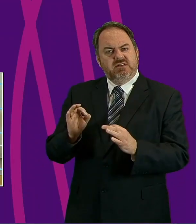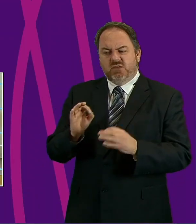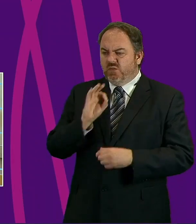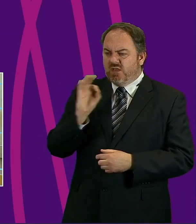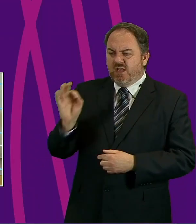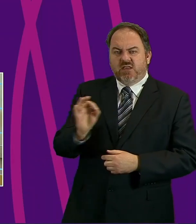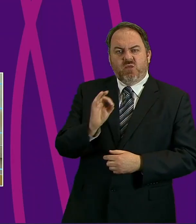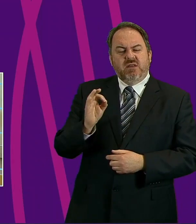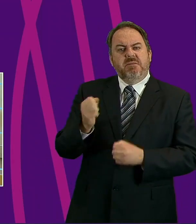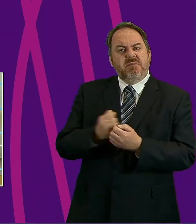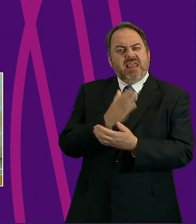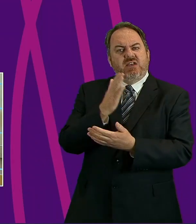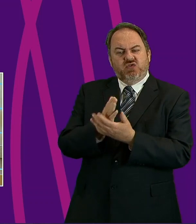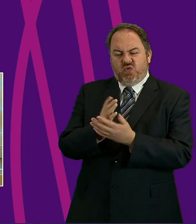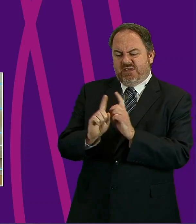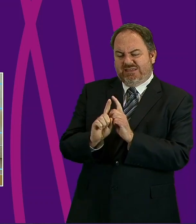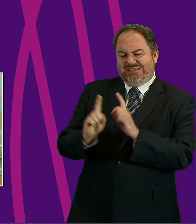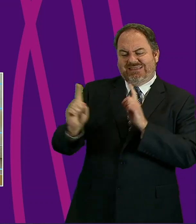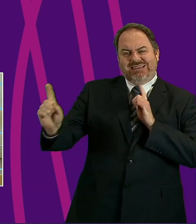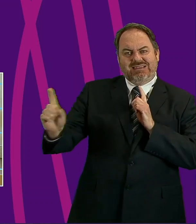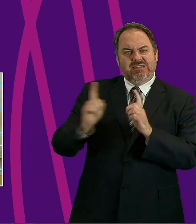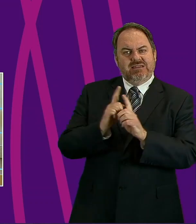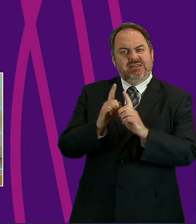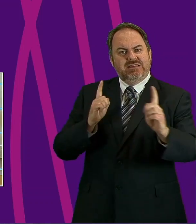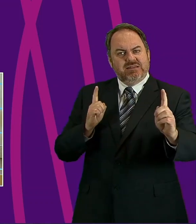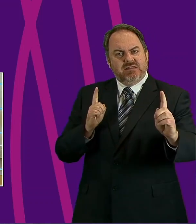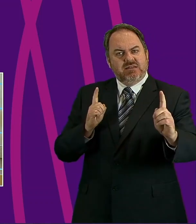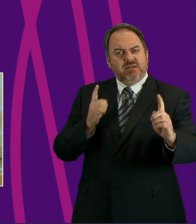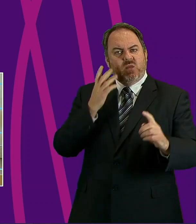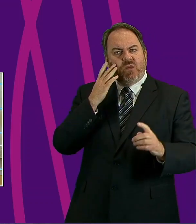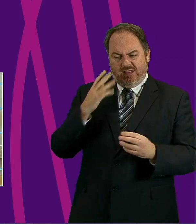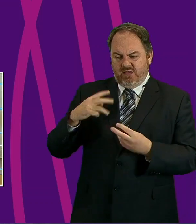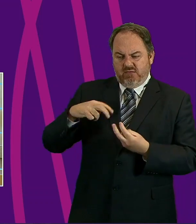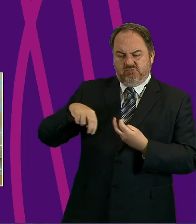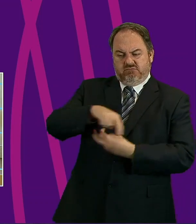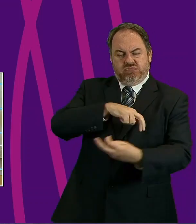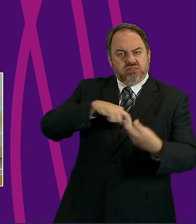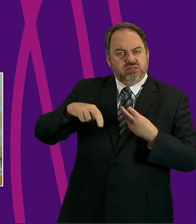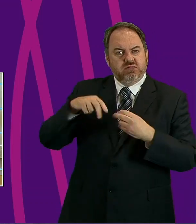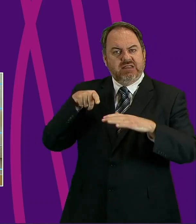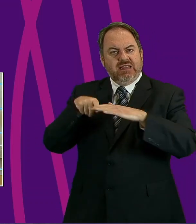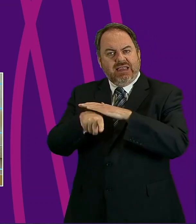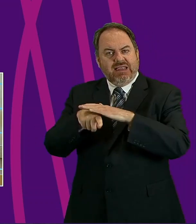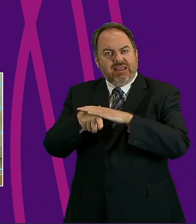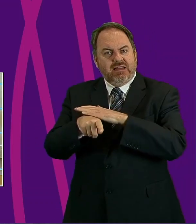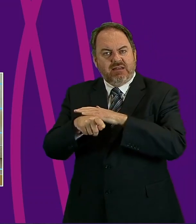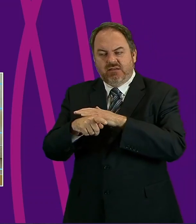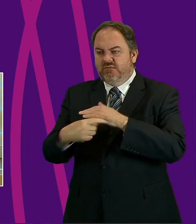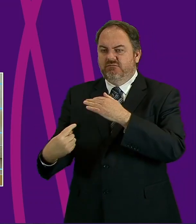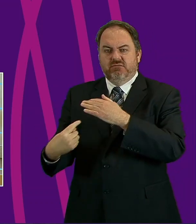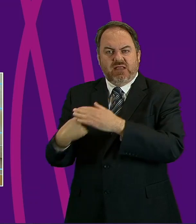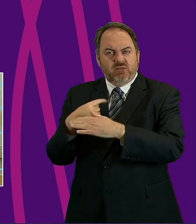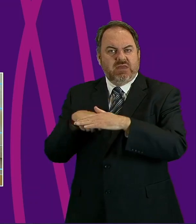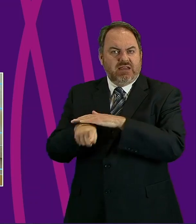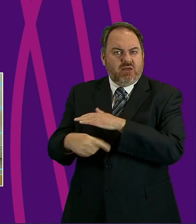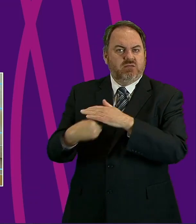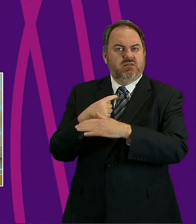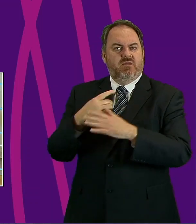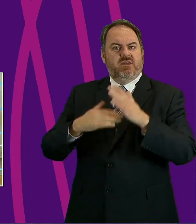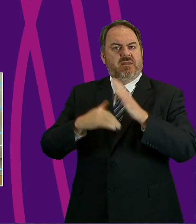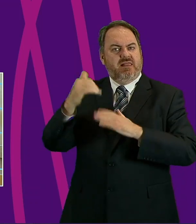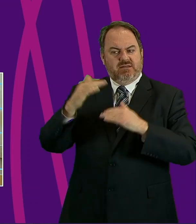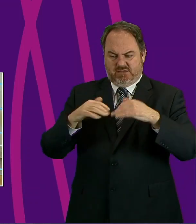observe social distancing when in the building, and particularly when moving in and out of the chamber, as this does cause concern if we don't